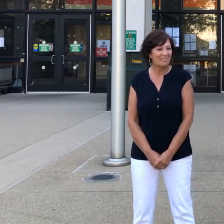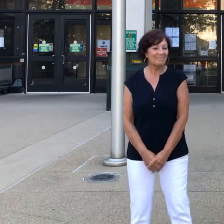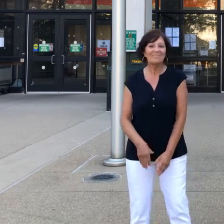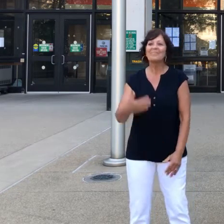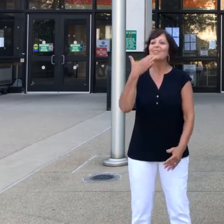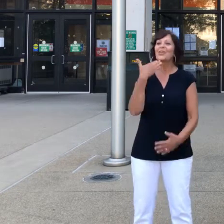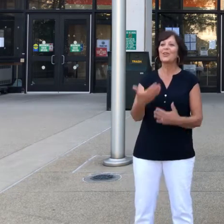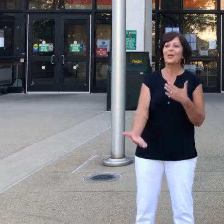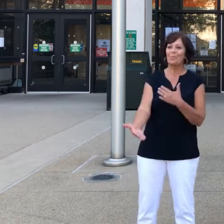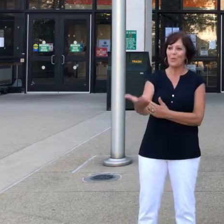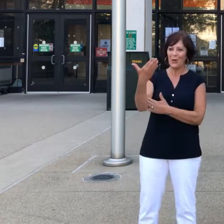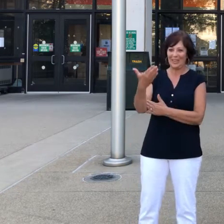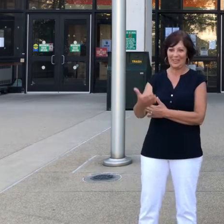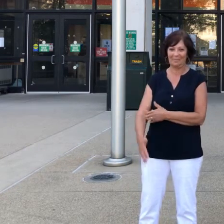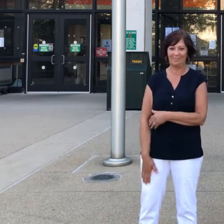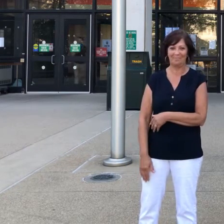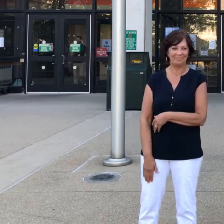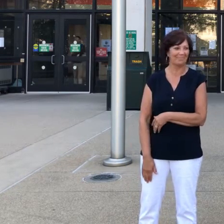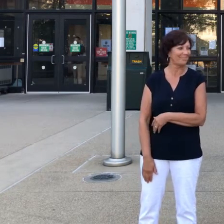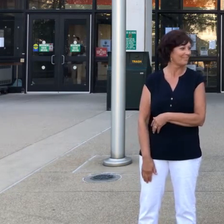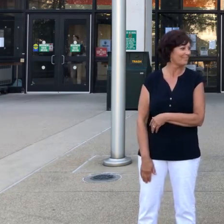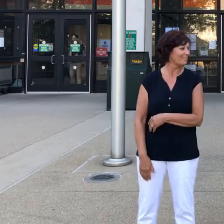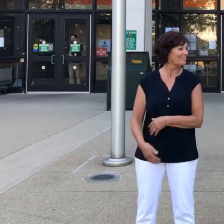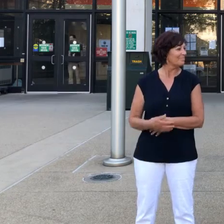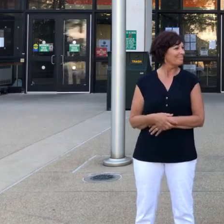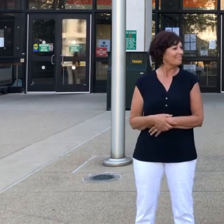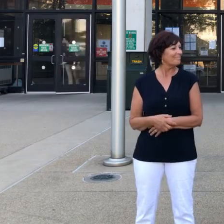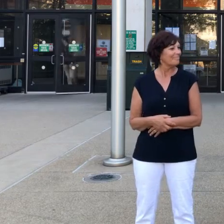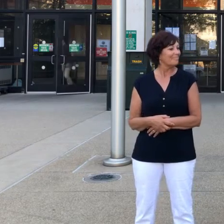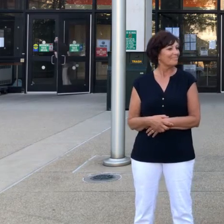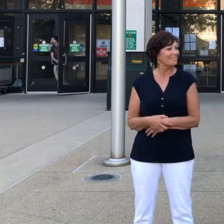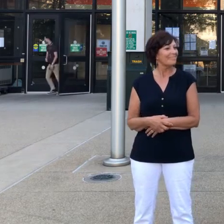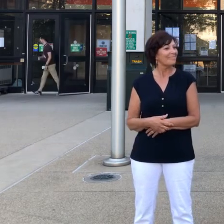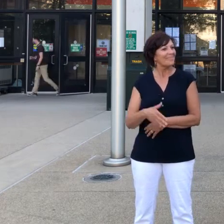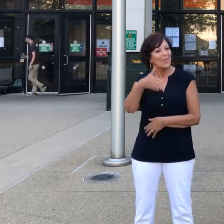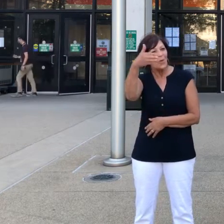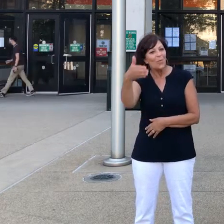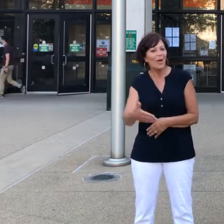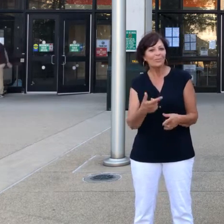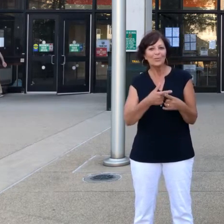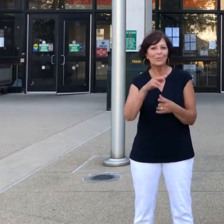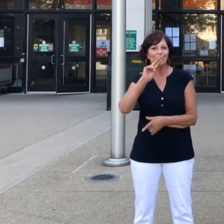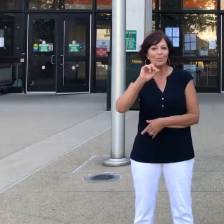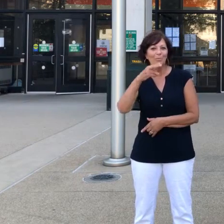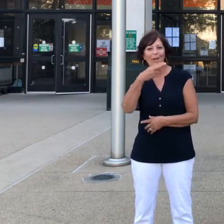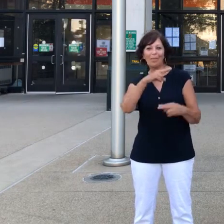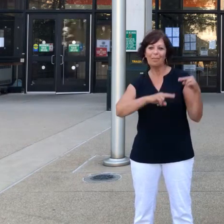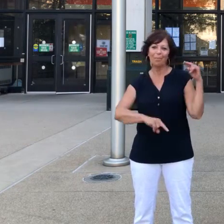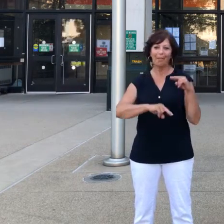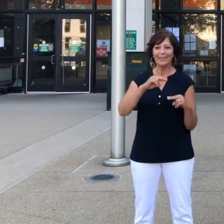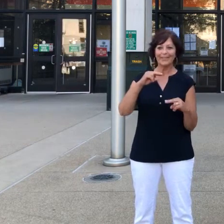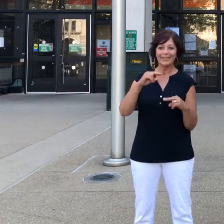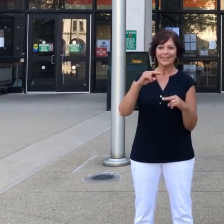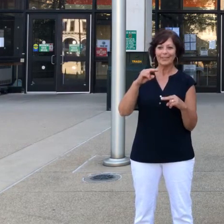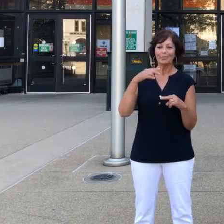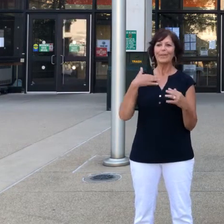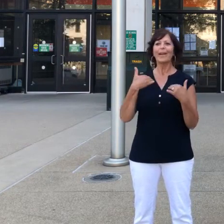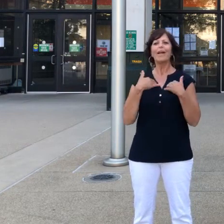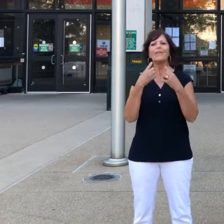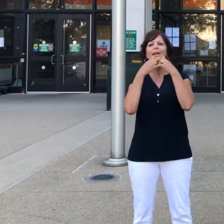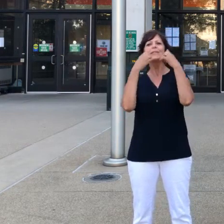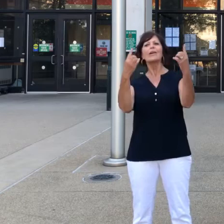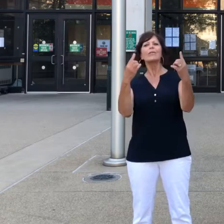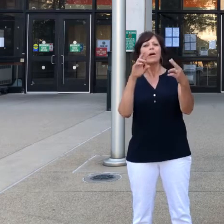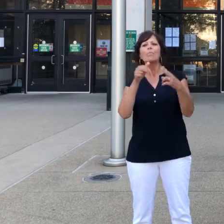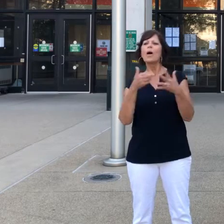Good morning. Good morning, everyone, and welcome to the Rath Building as we make an announcement with regards